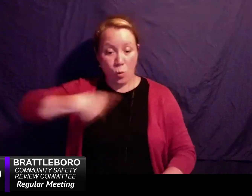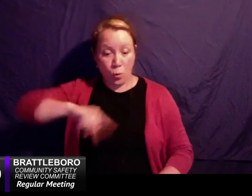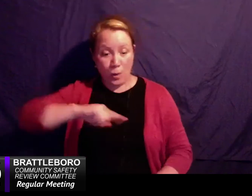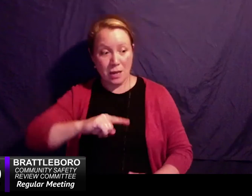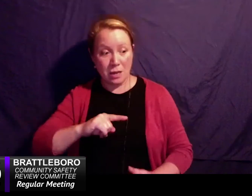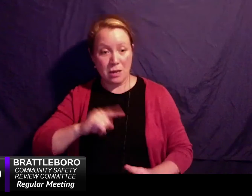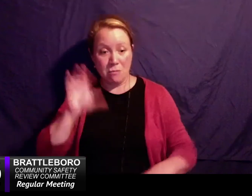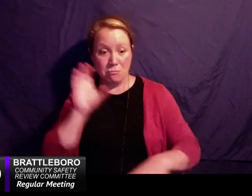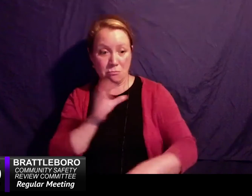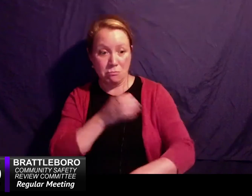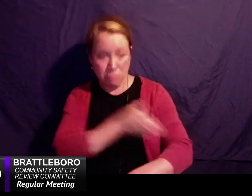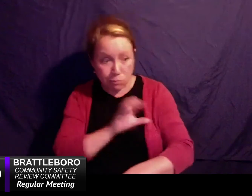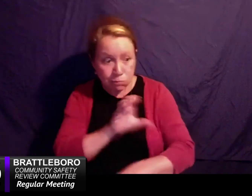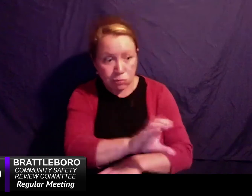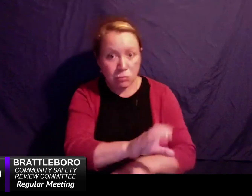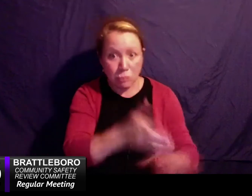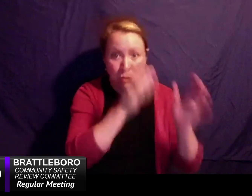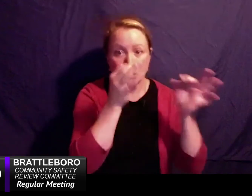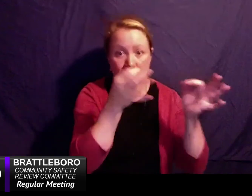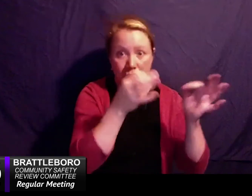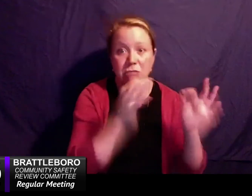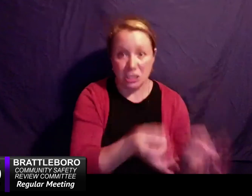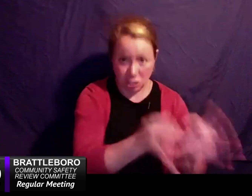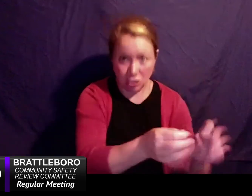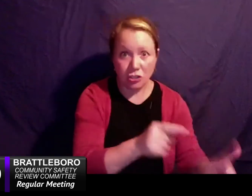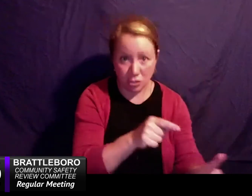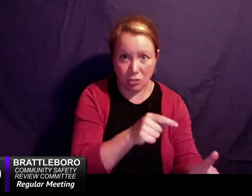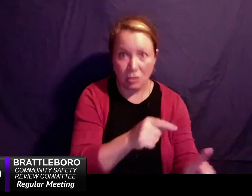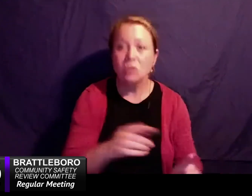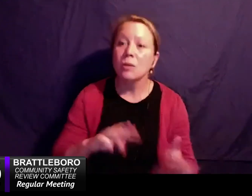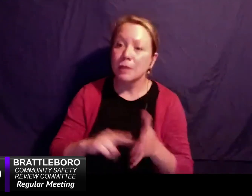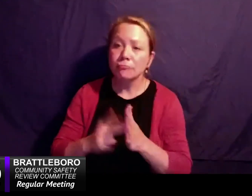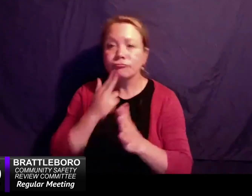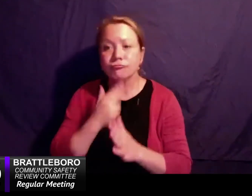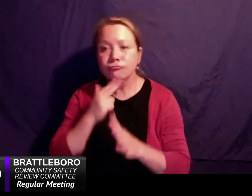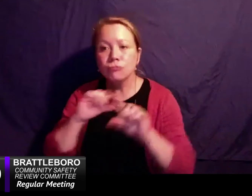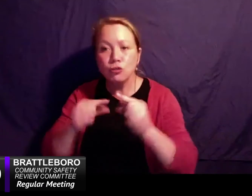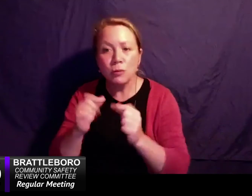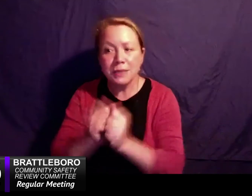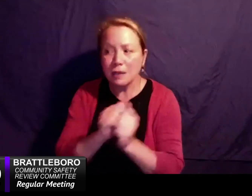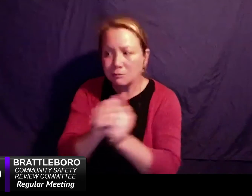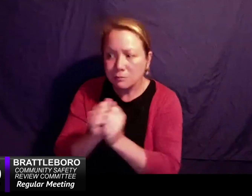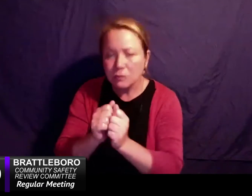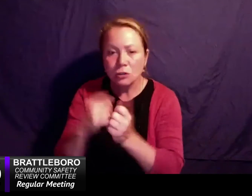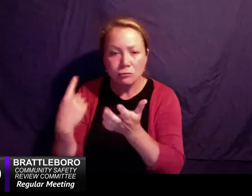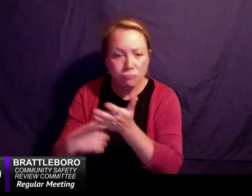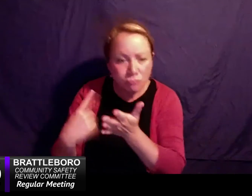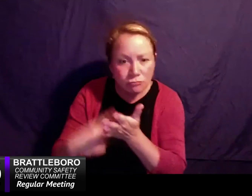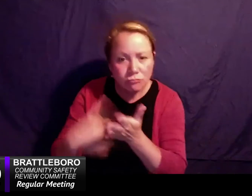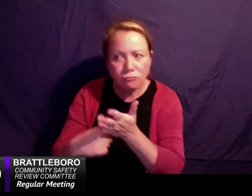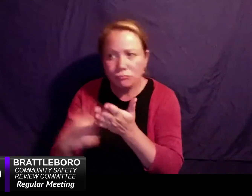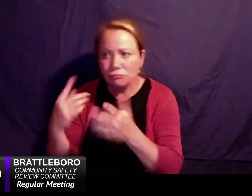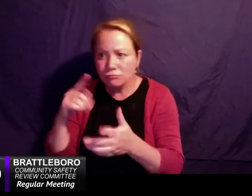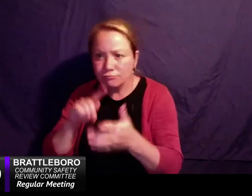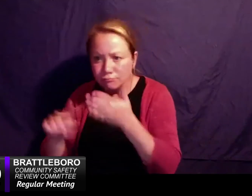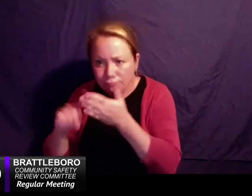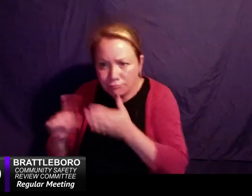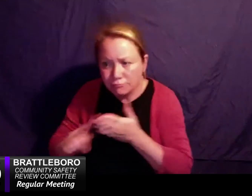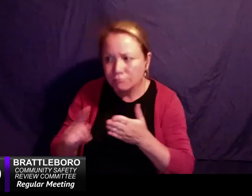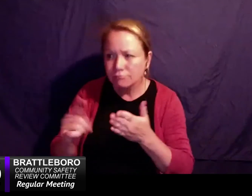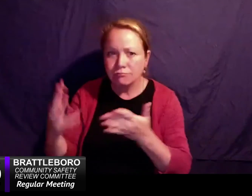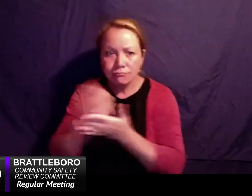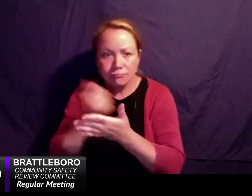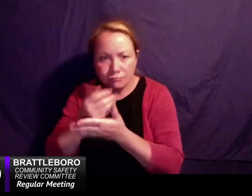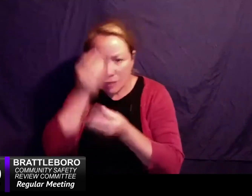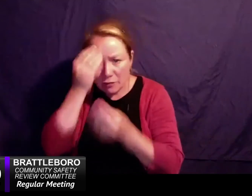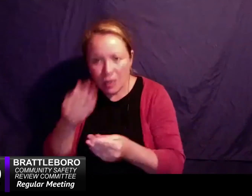decisions. So smaller groups are going to be able to gather information and discuss things together